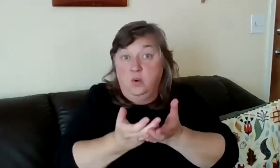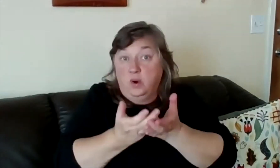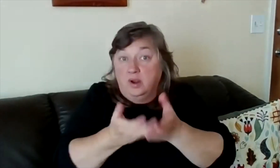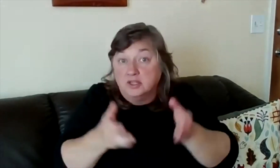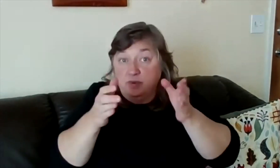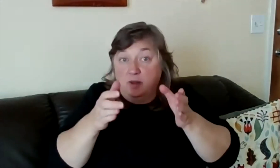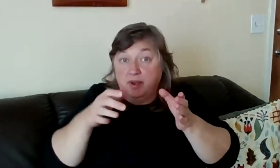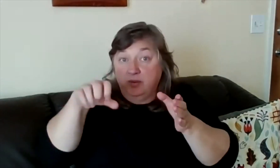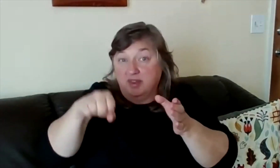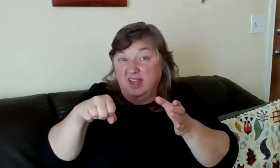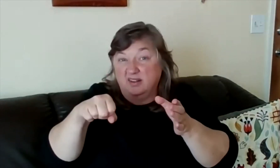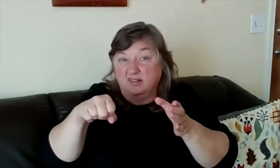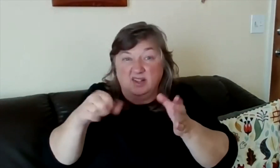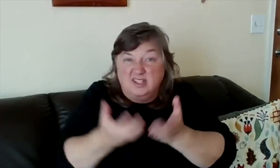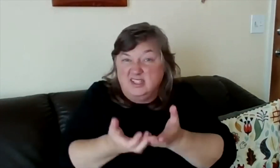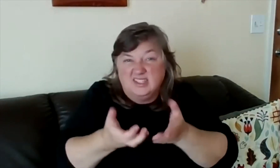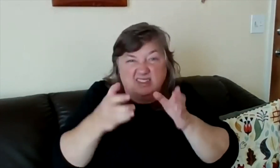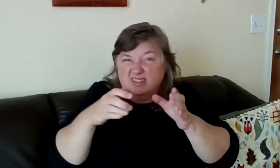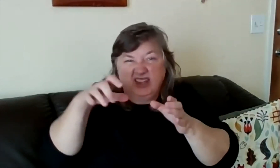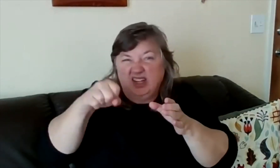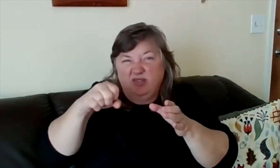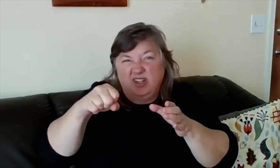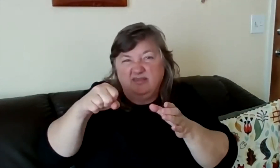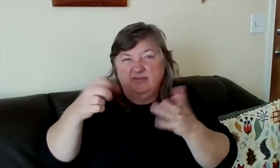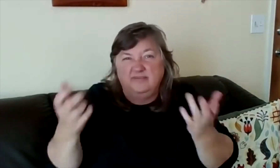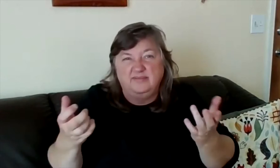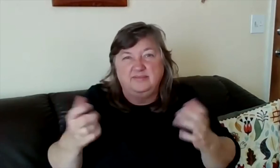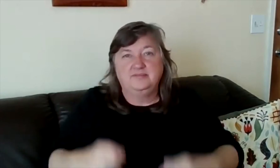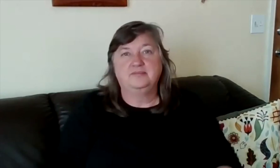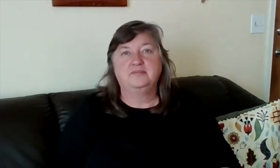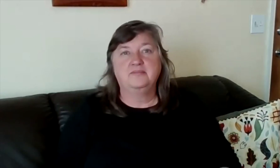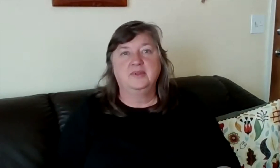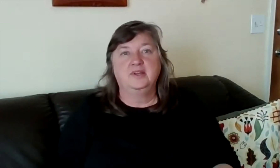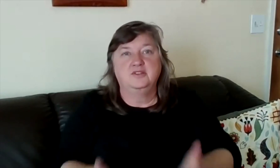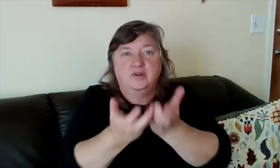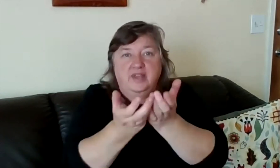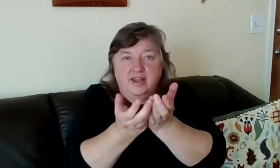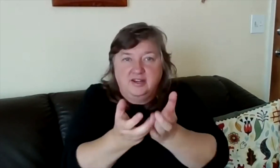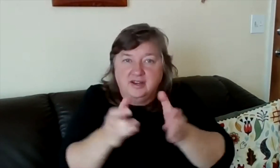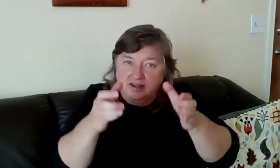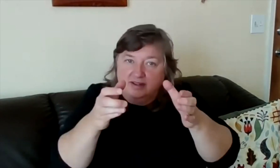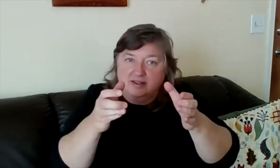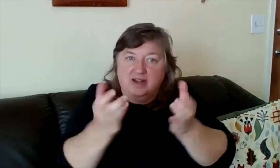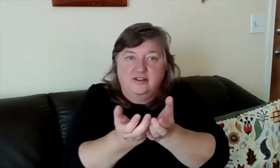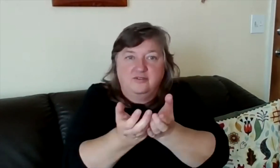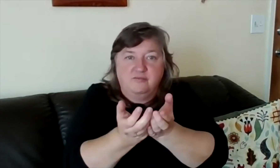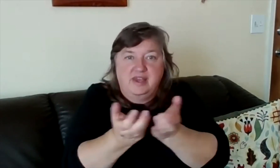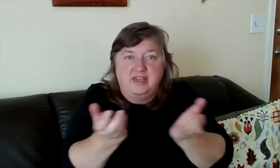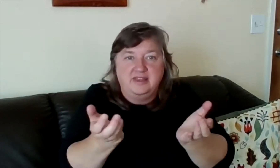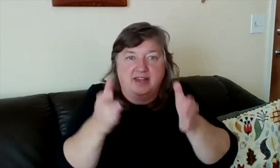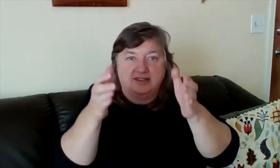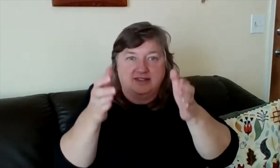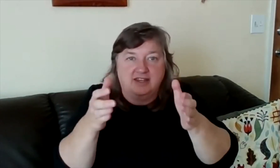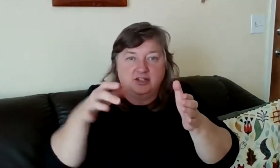or a small pot with a handle, just the little one. So again, kind of making that sink